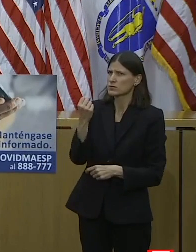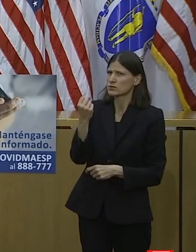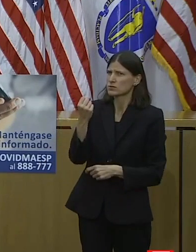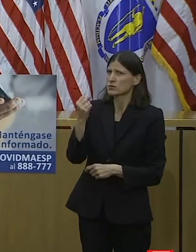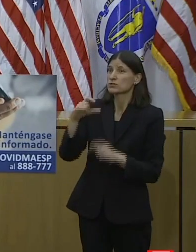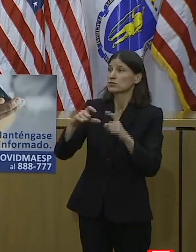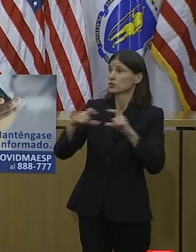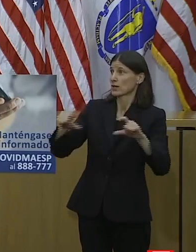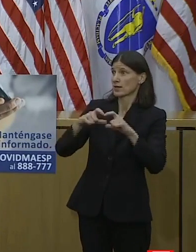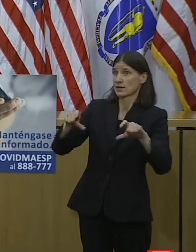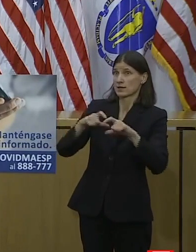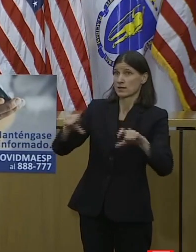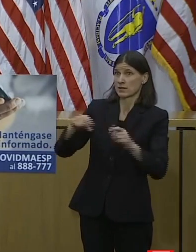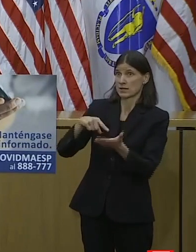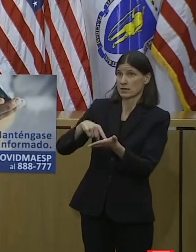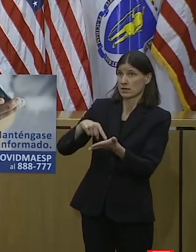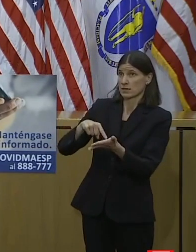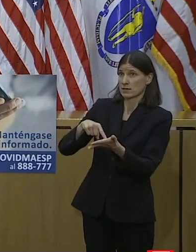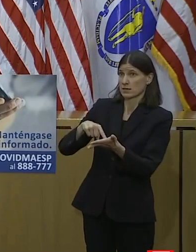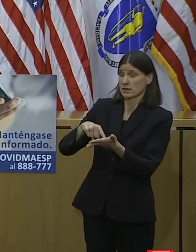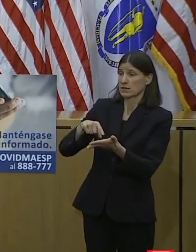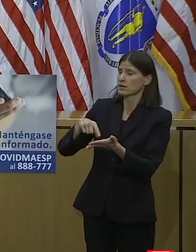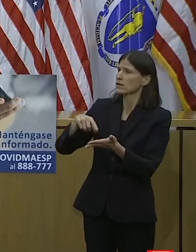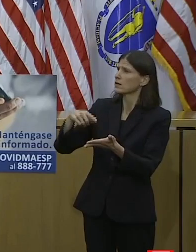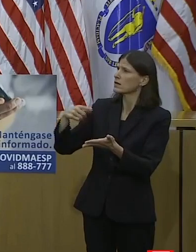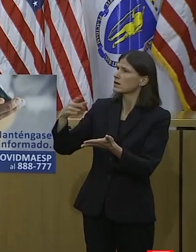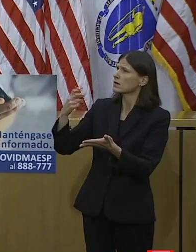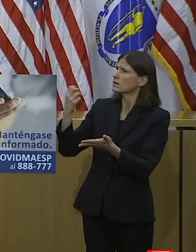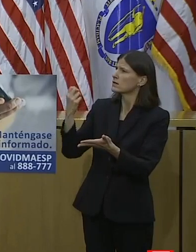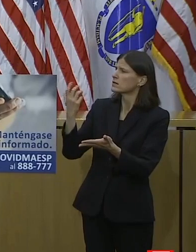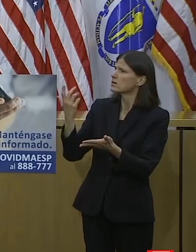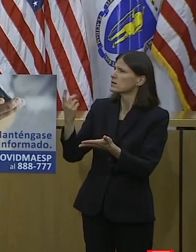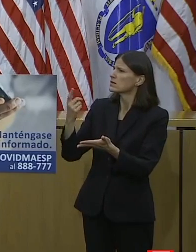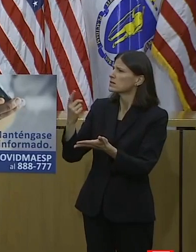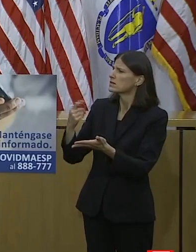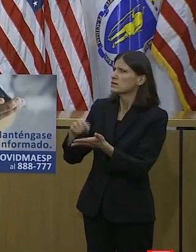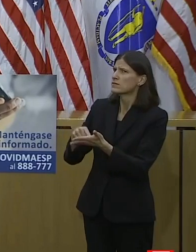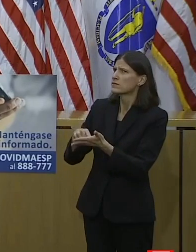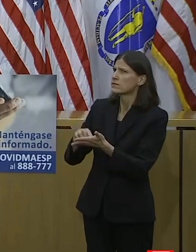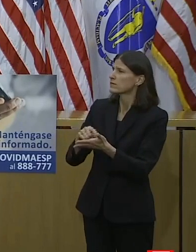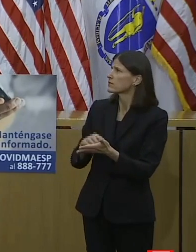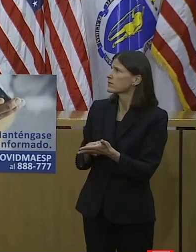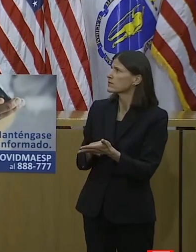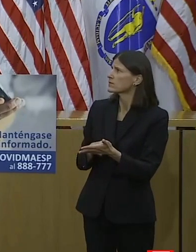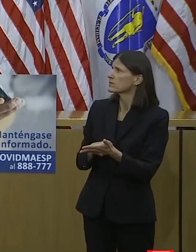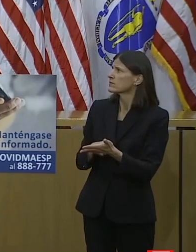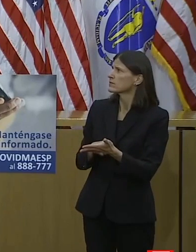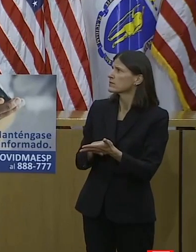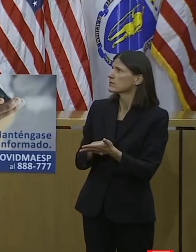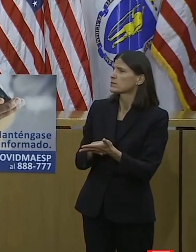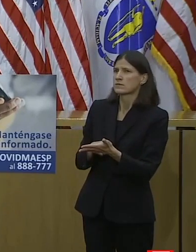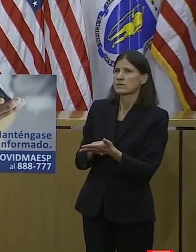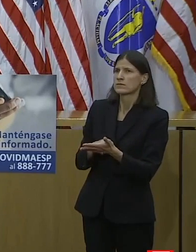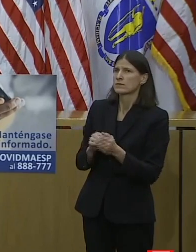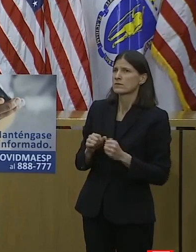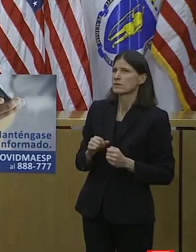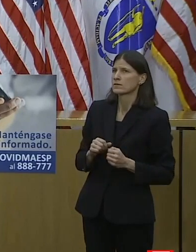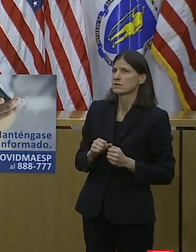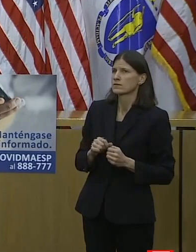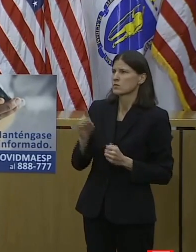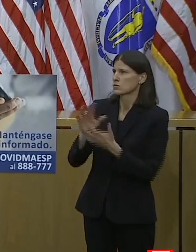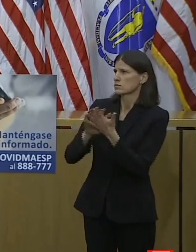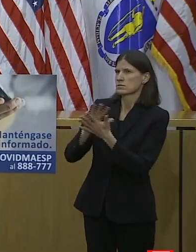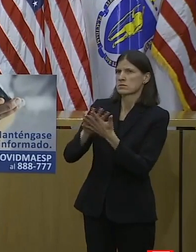judgment, what's the best thing that somebody in Massachusetts can spend some of that money on now, next weeks or something? I thought the $1,200 checks were going to individuals,